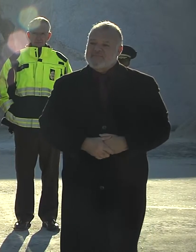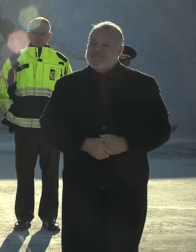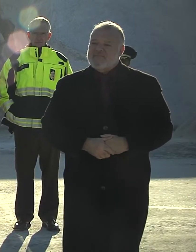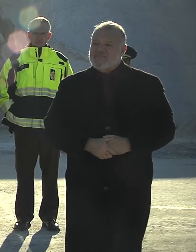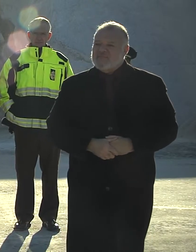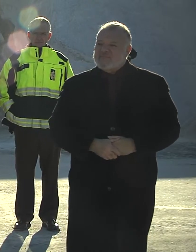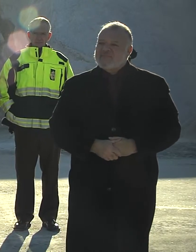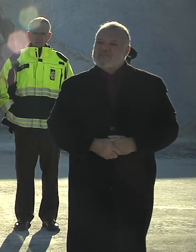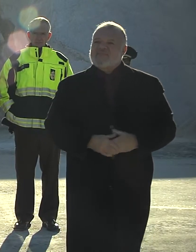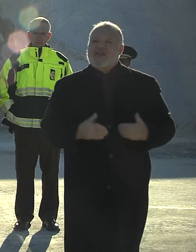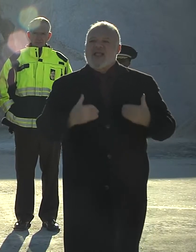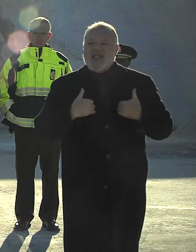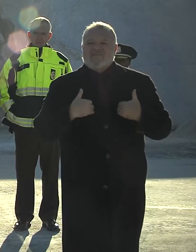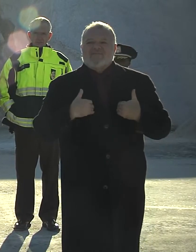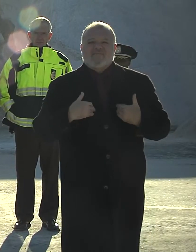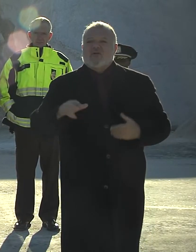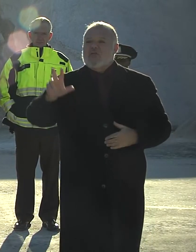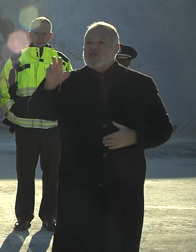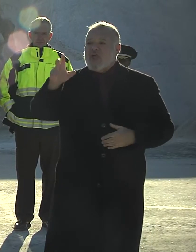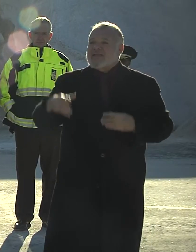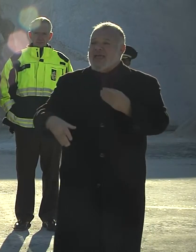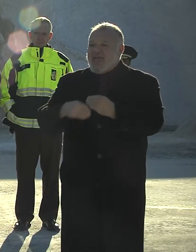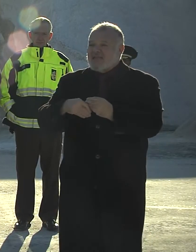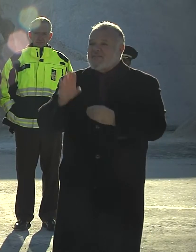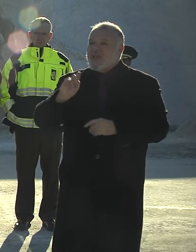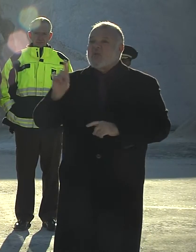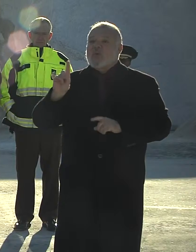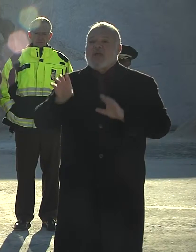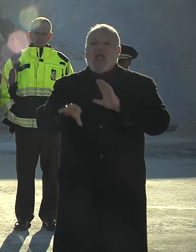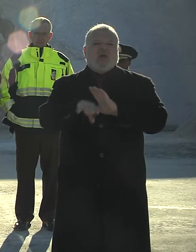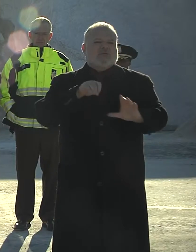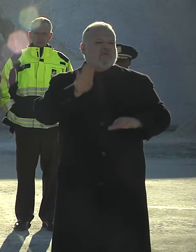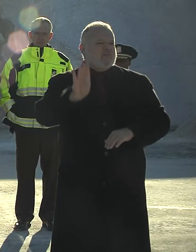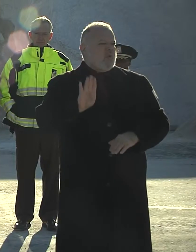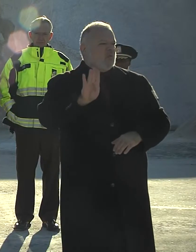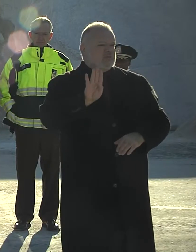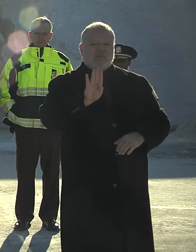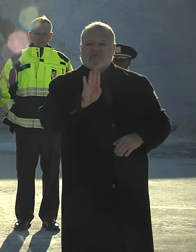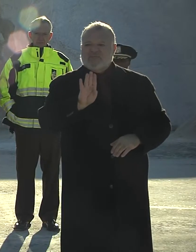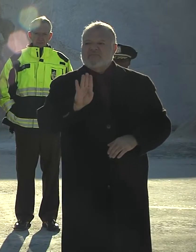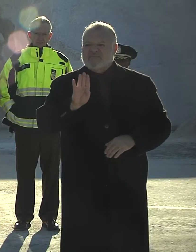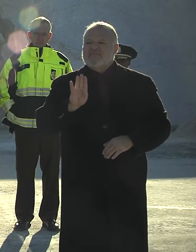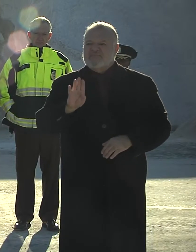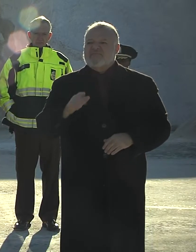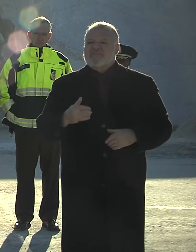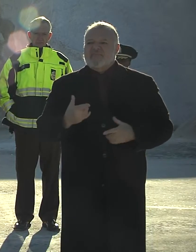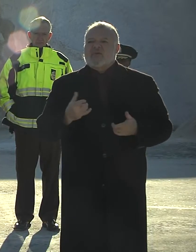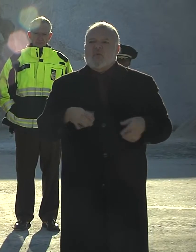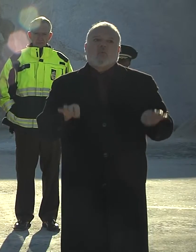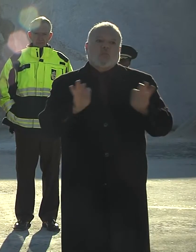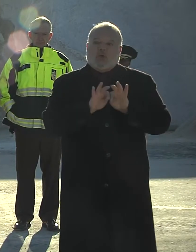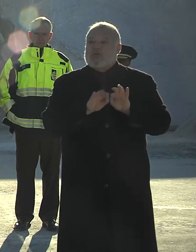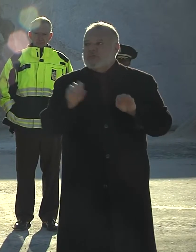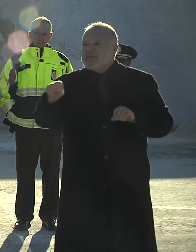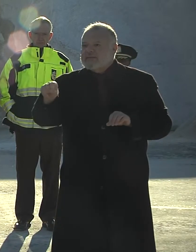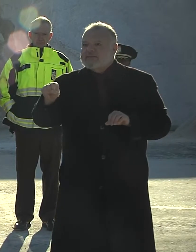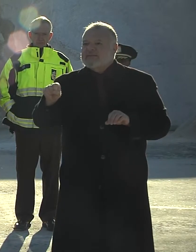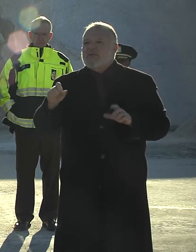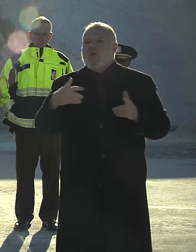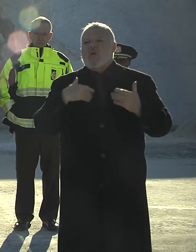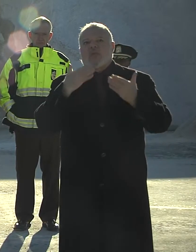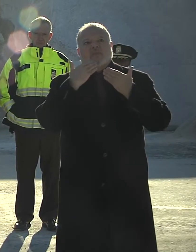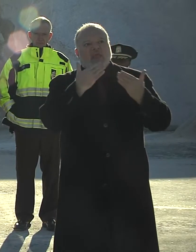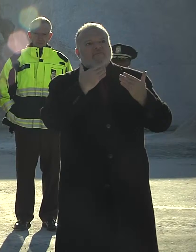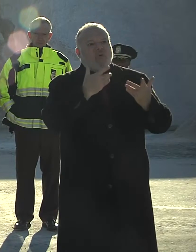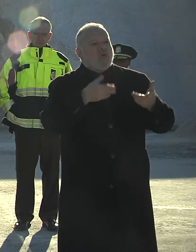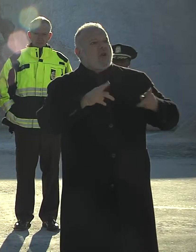300 additional beds for our homeless individuals outside of Boston. And this is really important, and I want to thank them for this work because